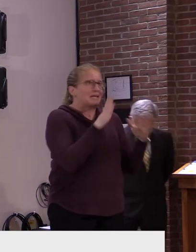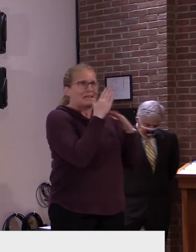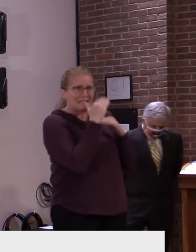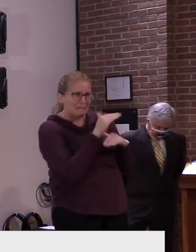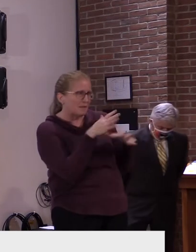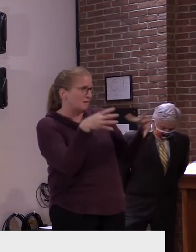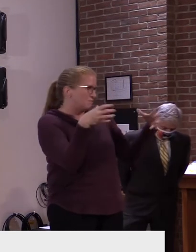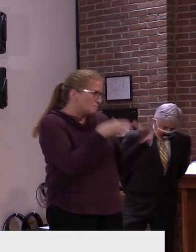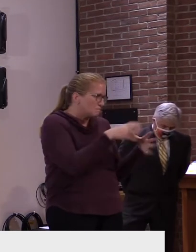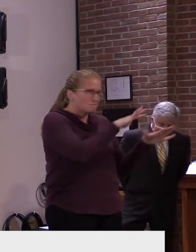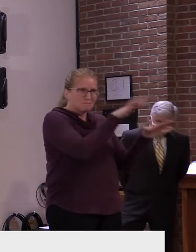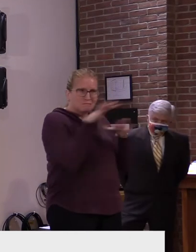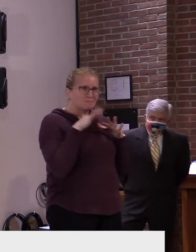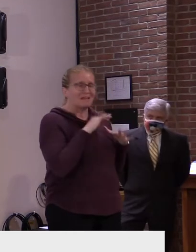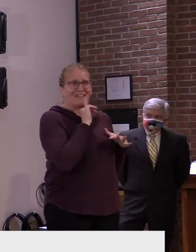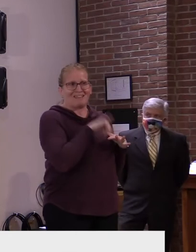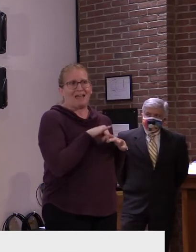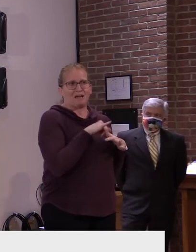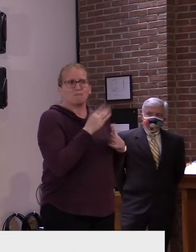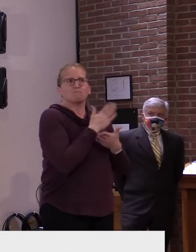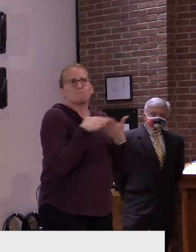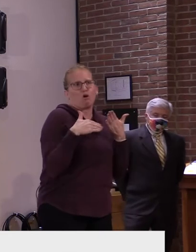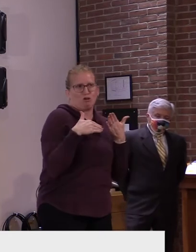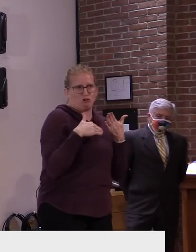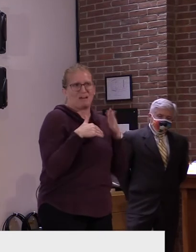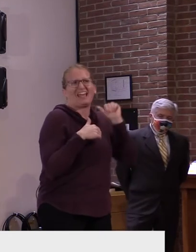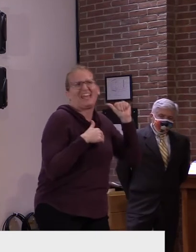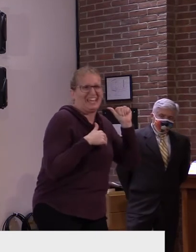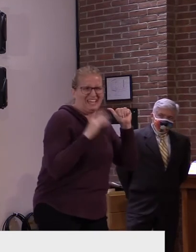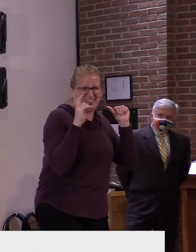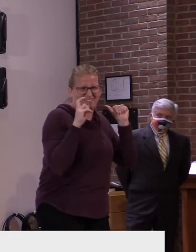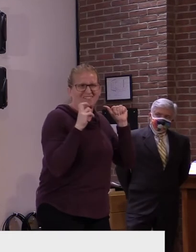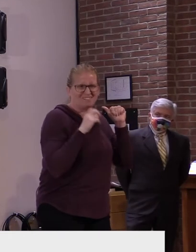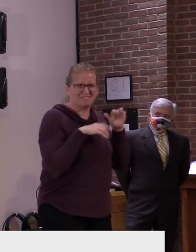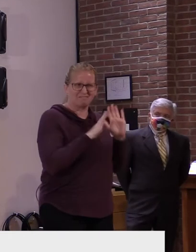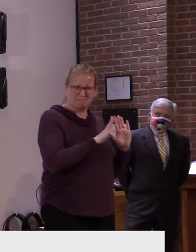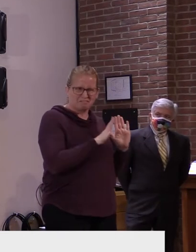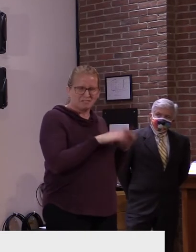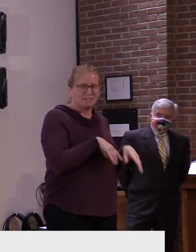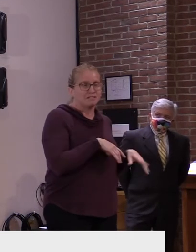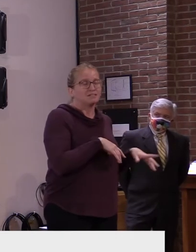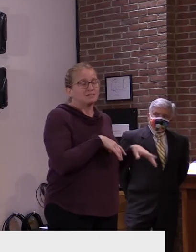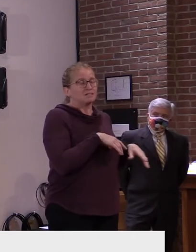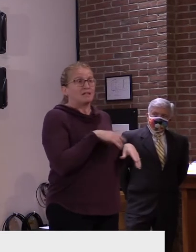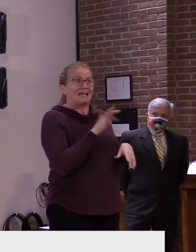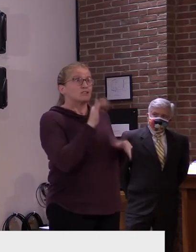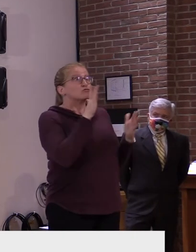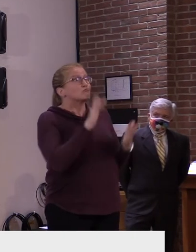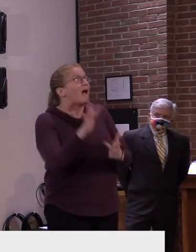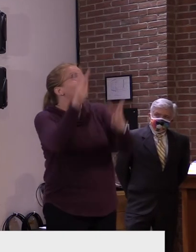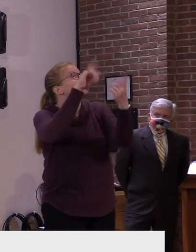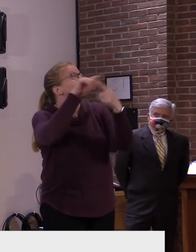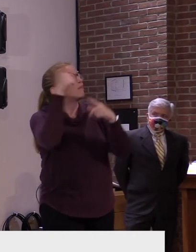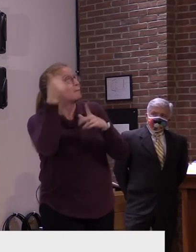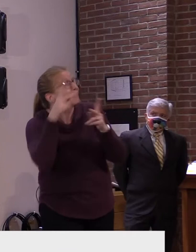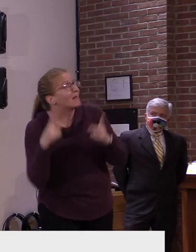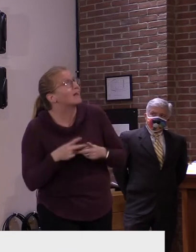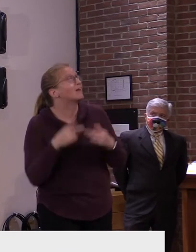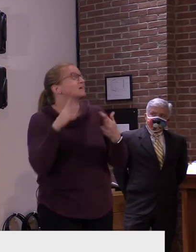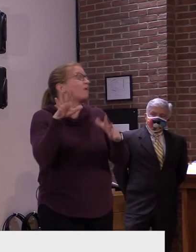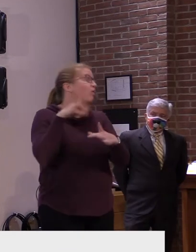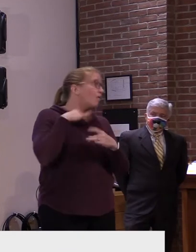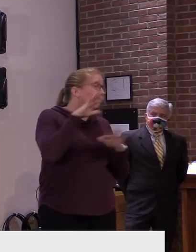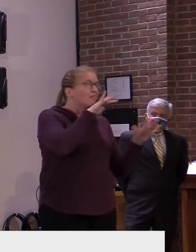distancing masking washing etc and especially about travel and uh gatherings